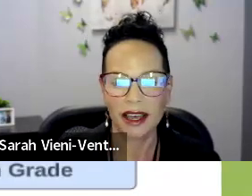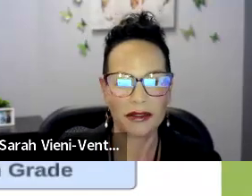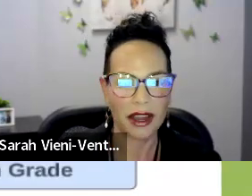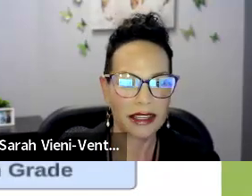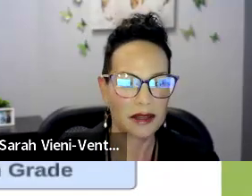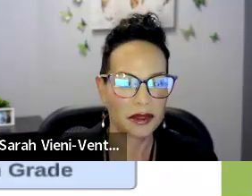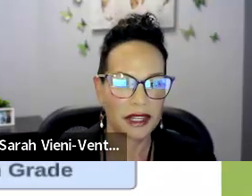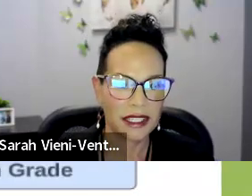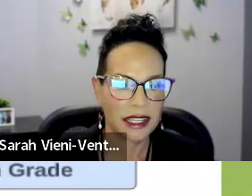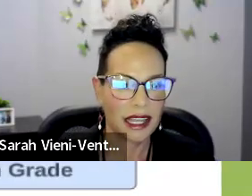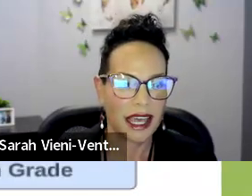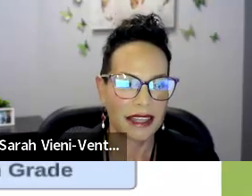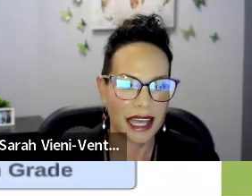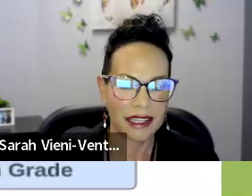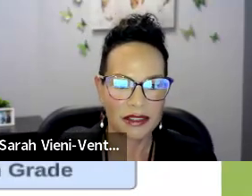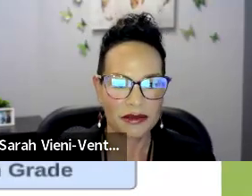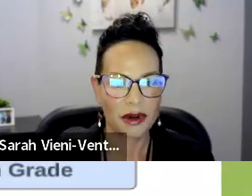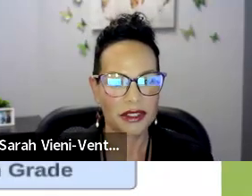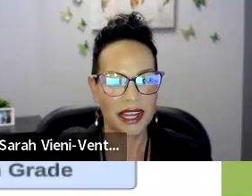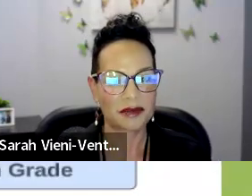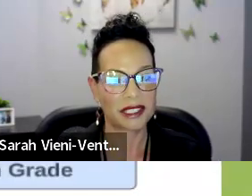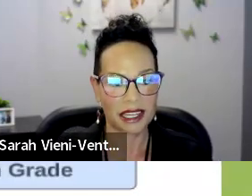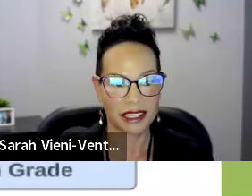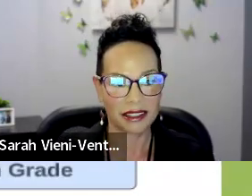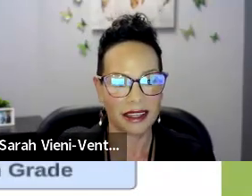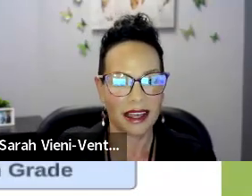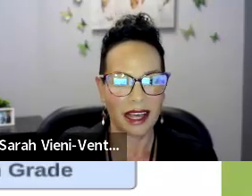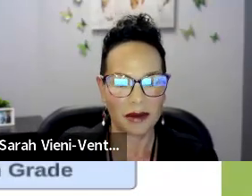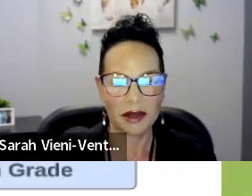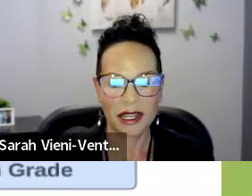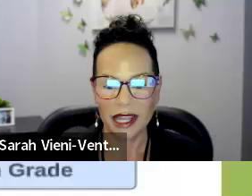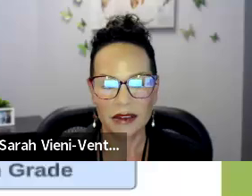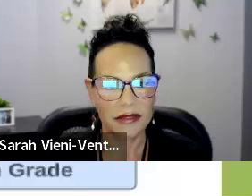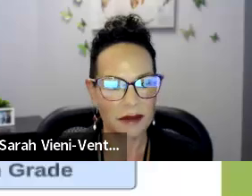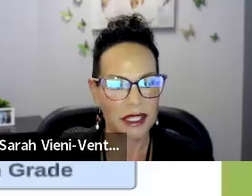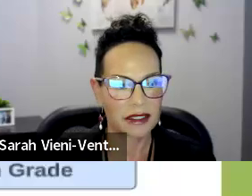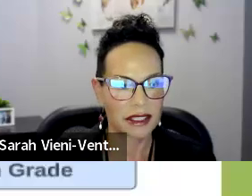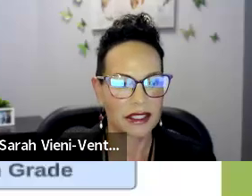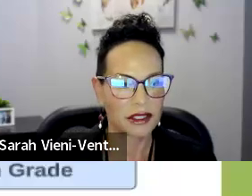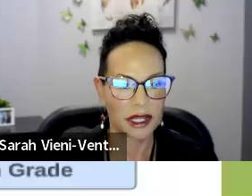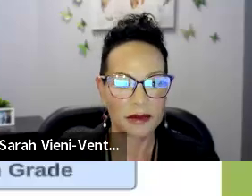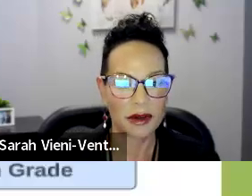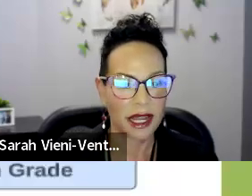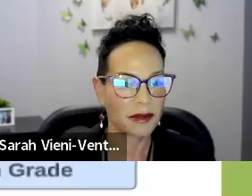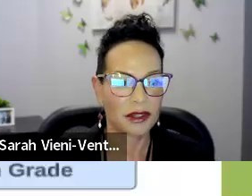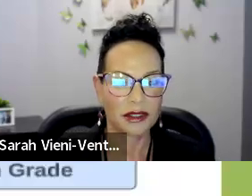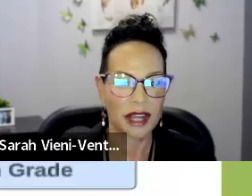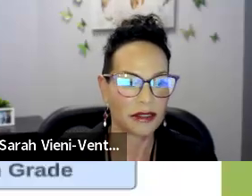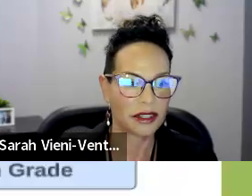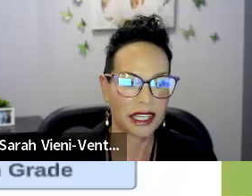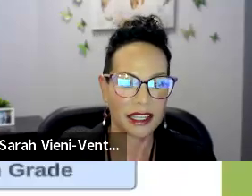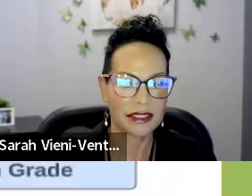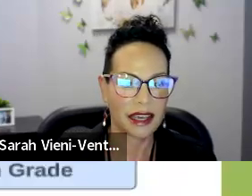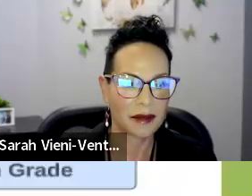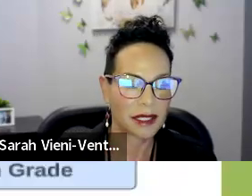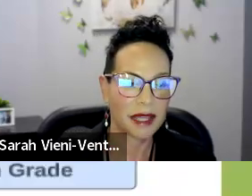for a very simple reason, and that is for transportation. We know that a lot of our families, this is a choice program. You're